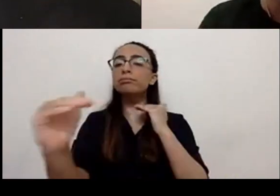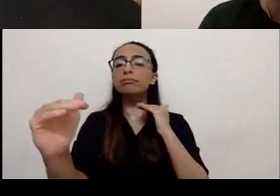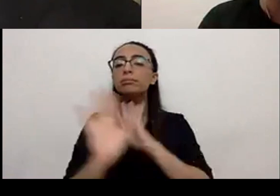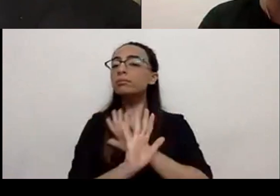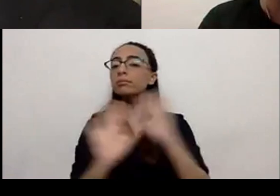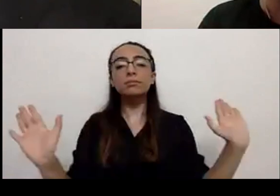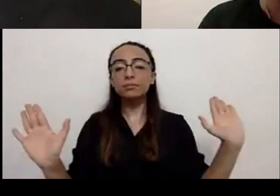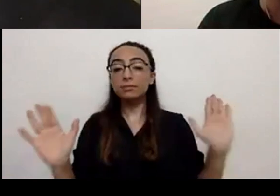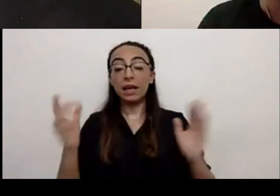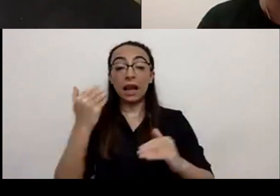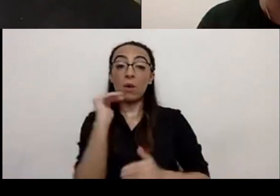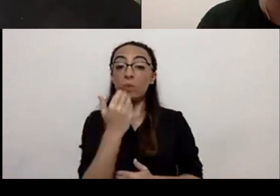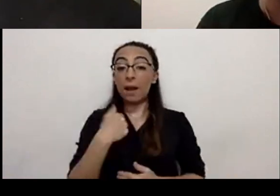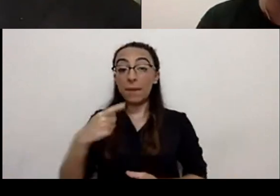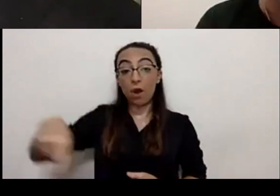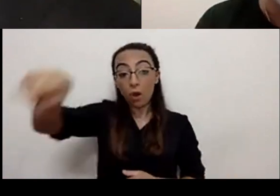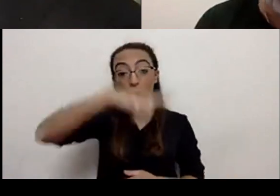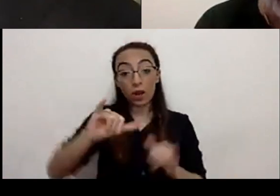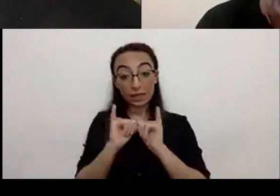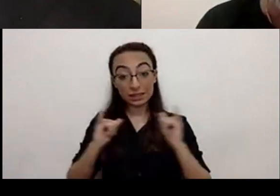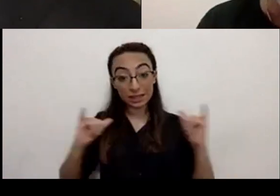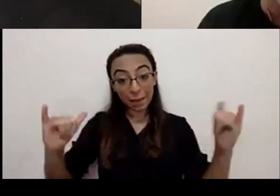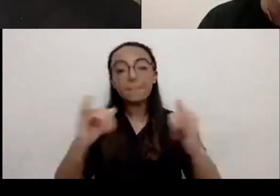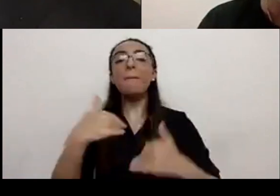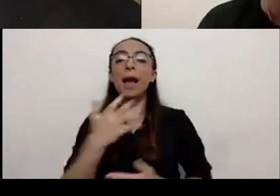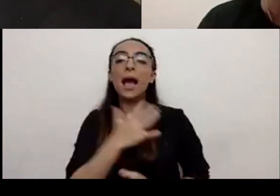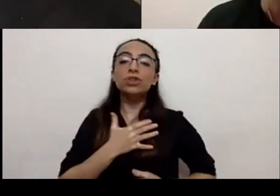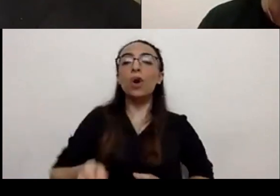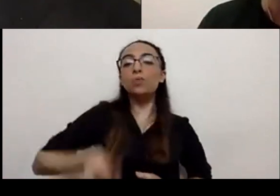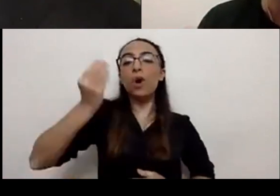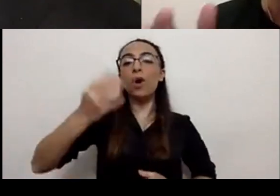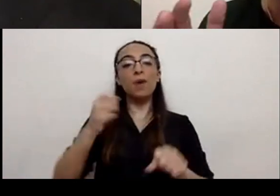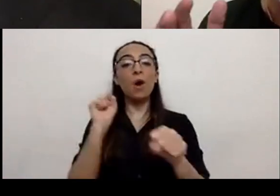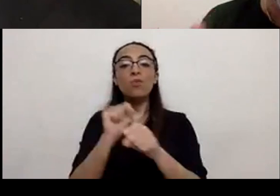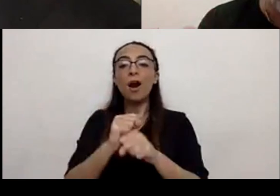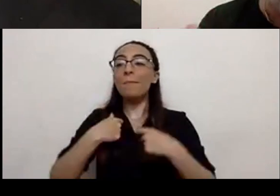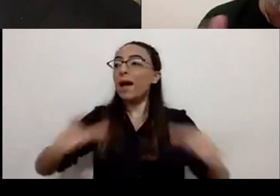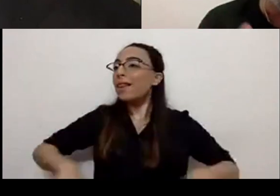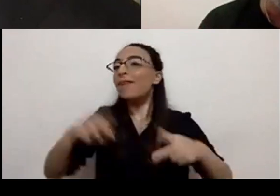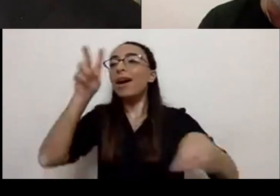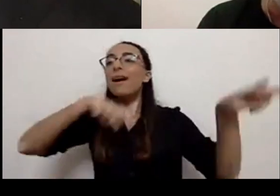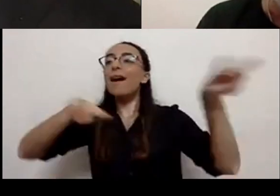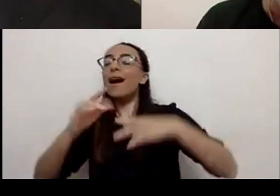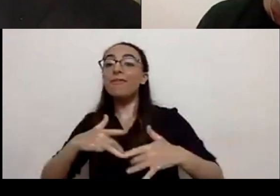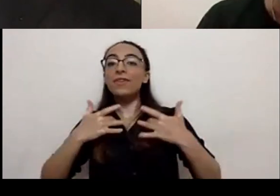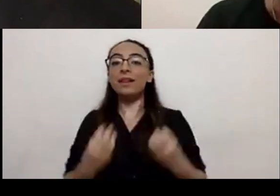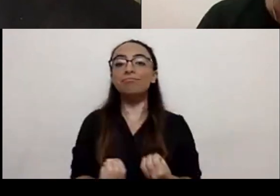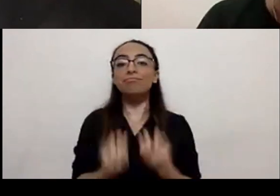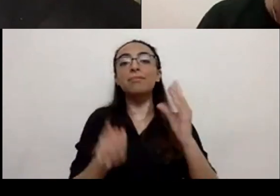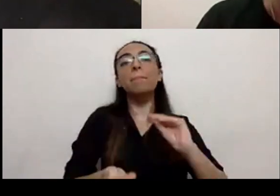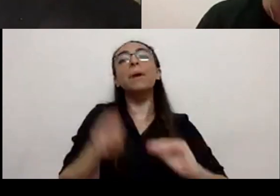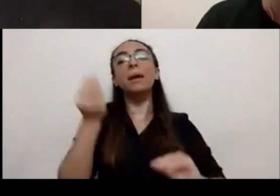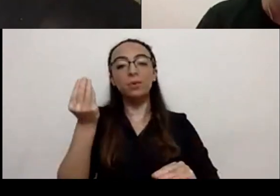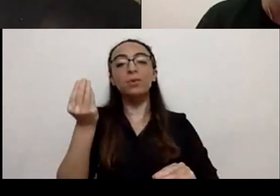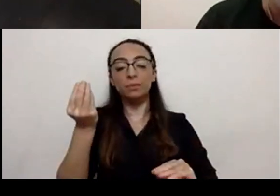are on the same platform, we'll be able to enjoy better. We'll be able to understand life in a much better manner. We at